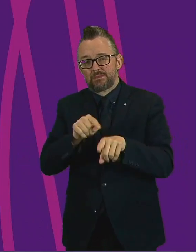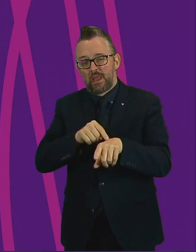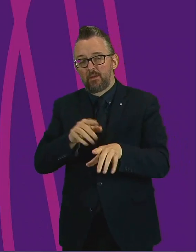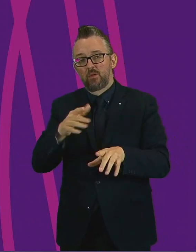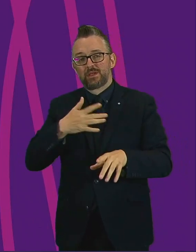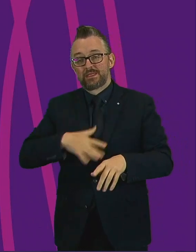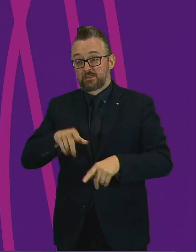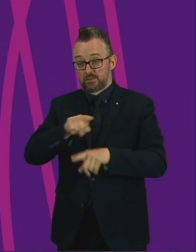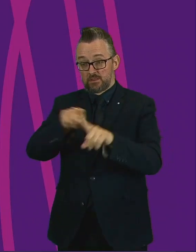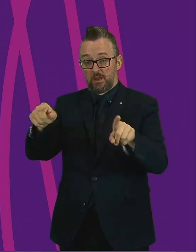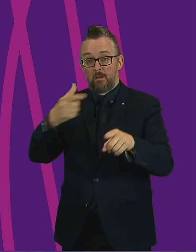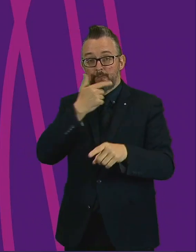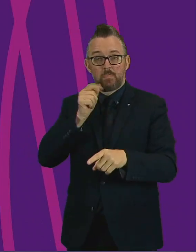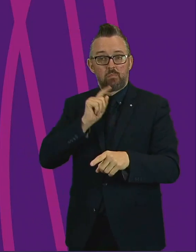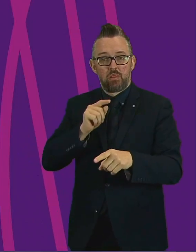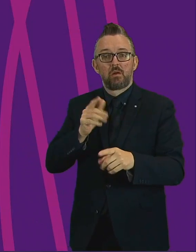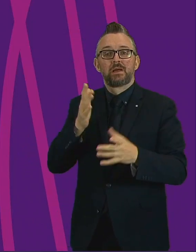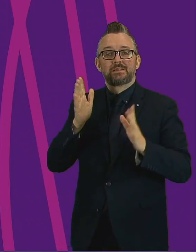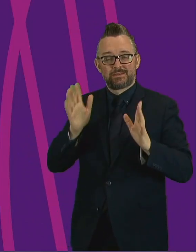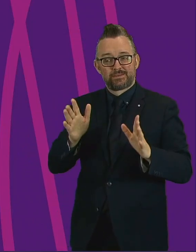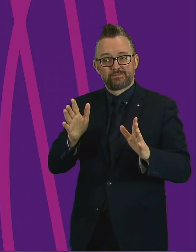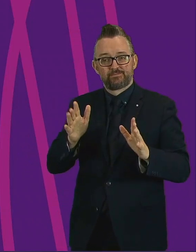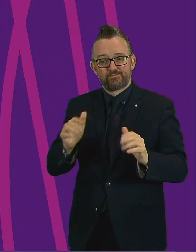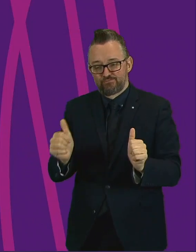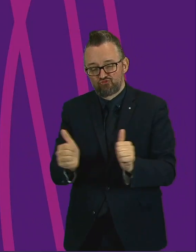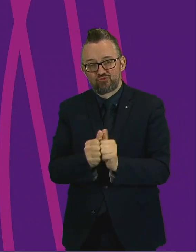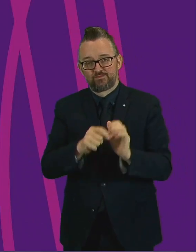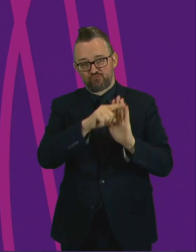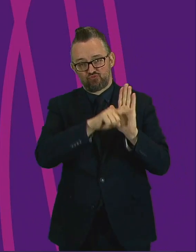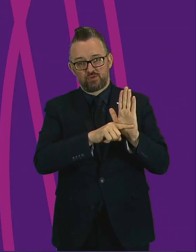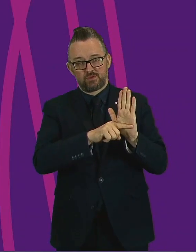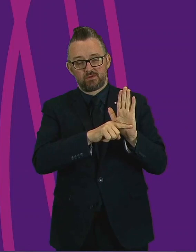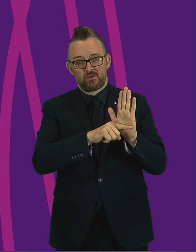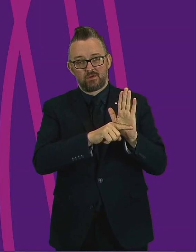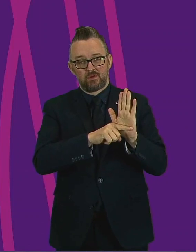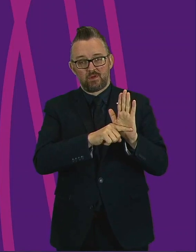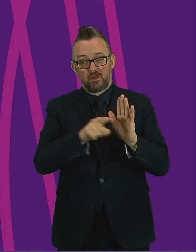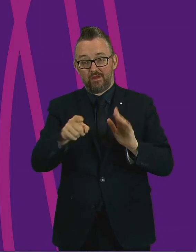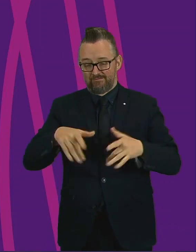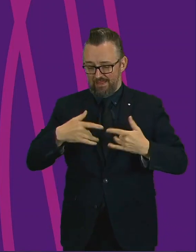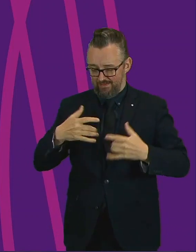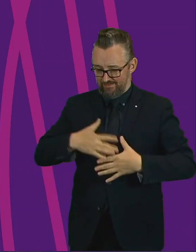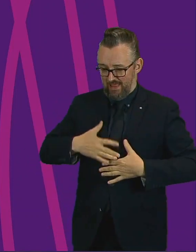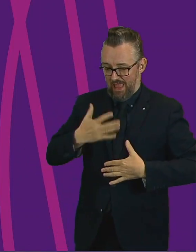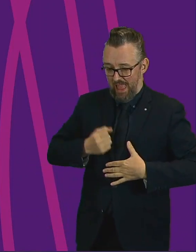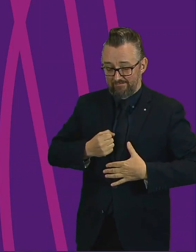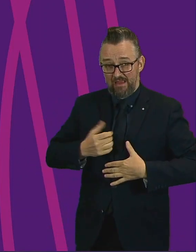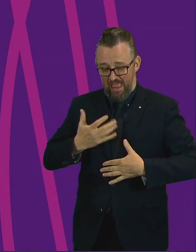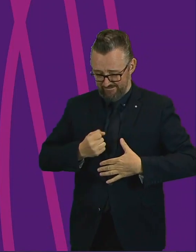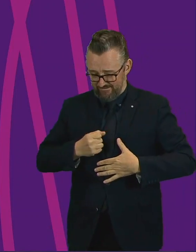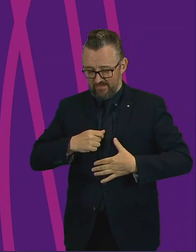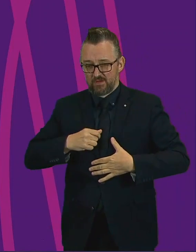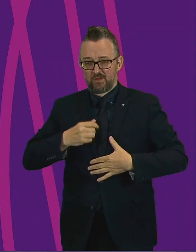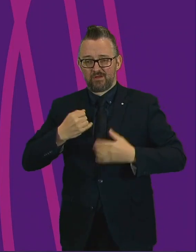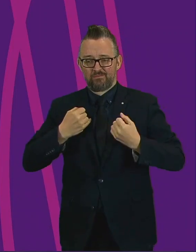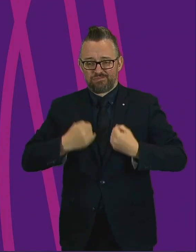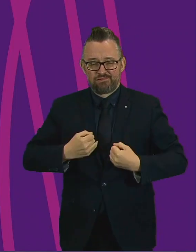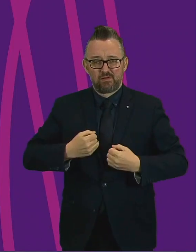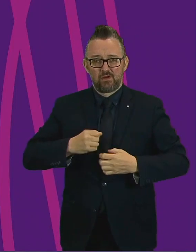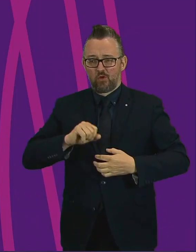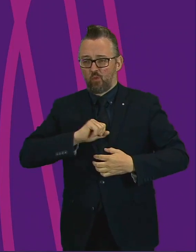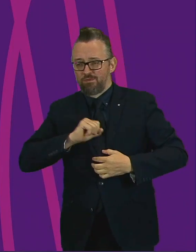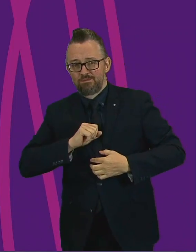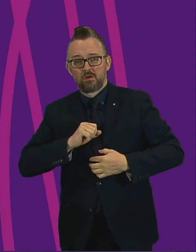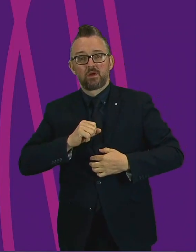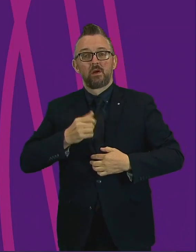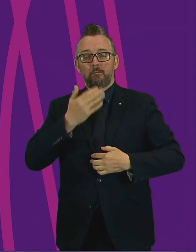to comply with everything that we're asking them to comply with. That means coming forward for testing immediately you experience symptoms, and also